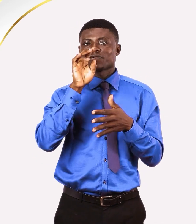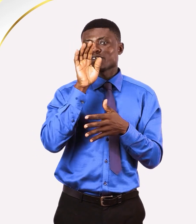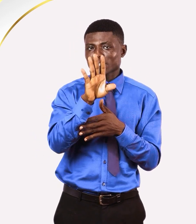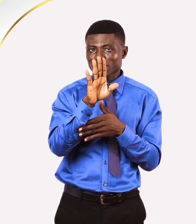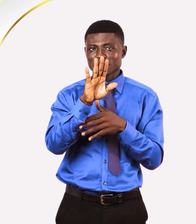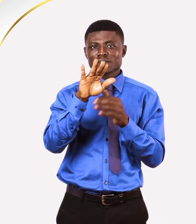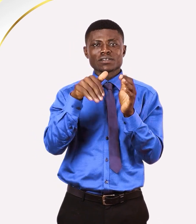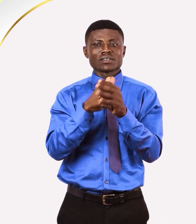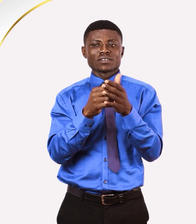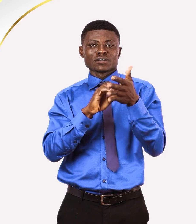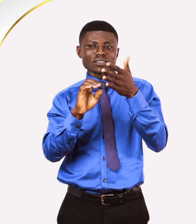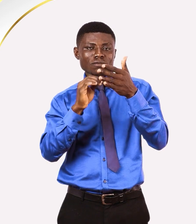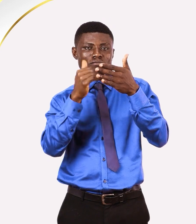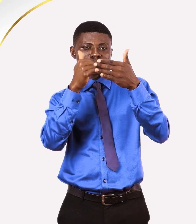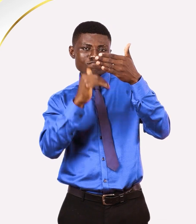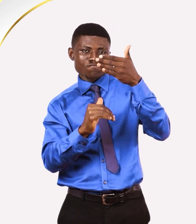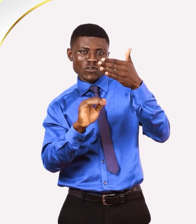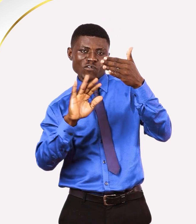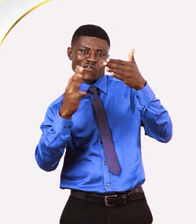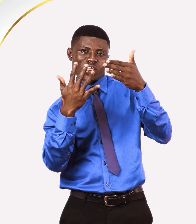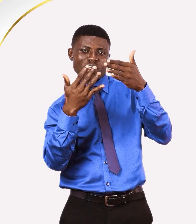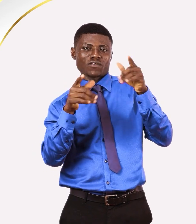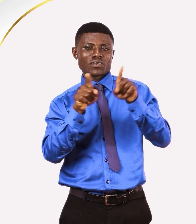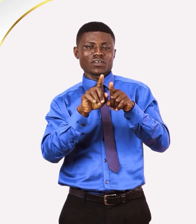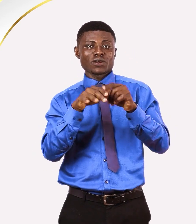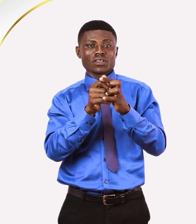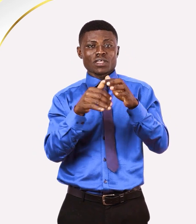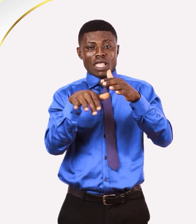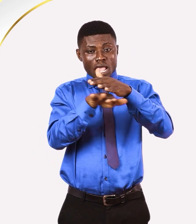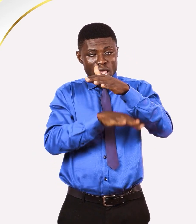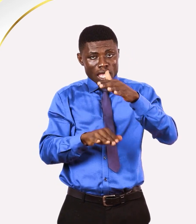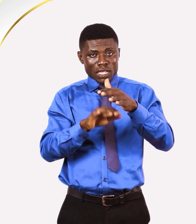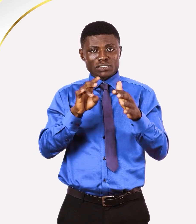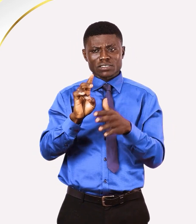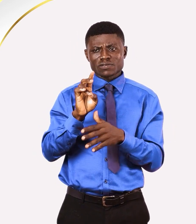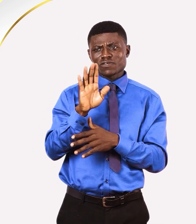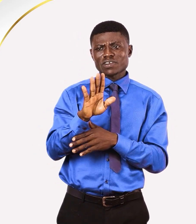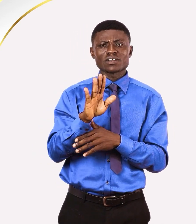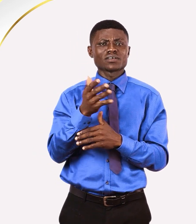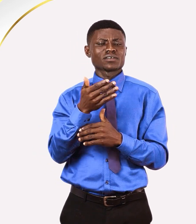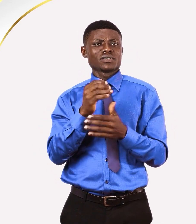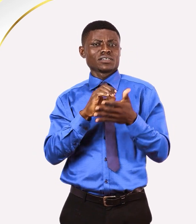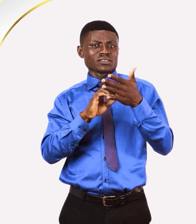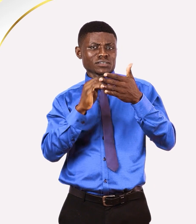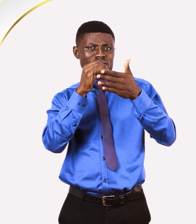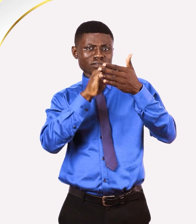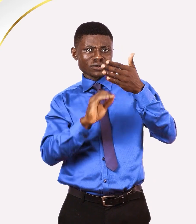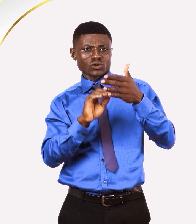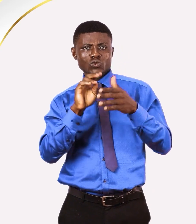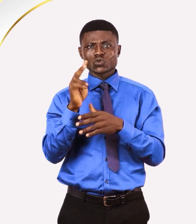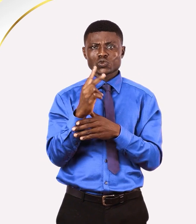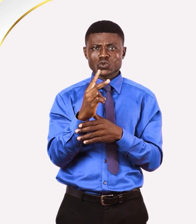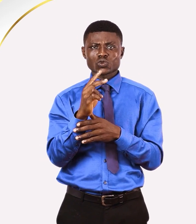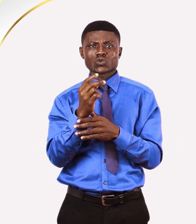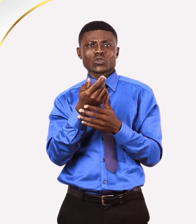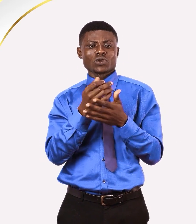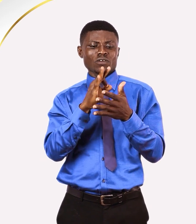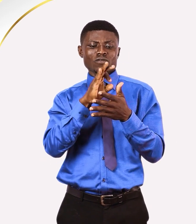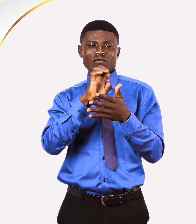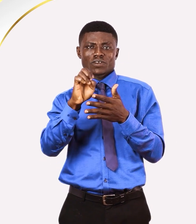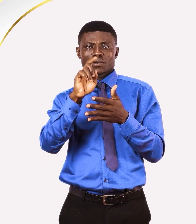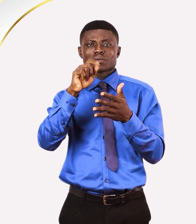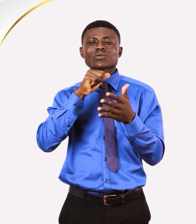Section 75, subsection 5. Under Section 75, subsection